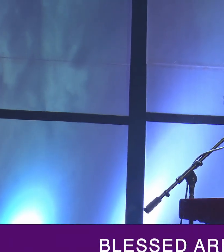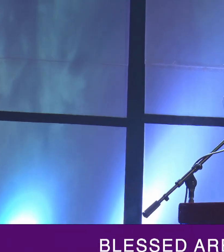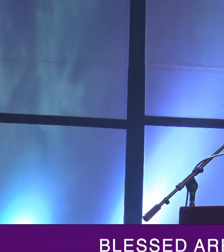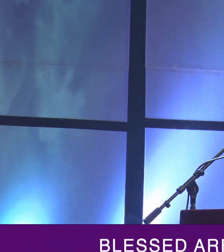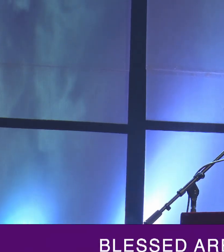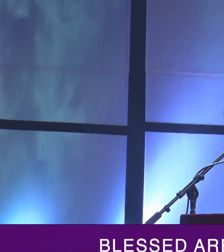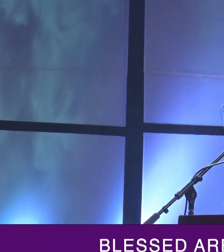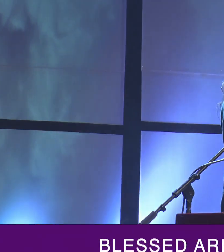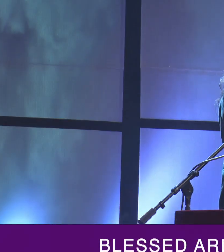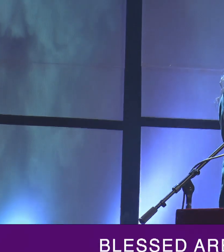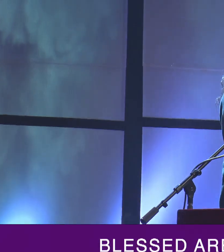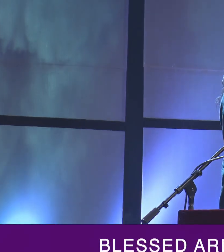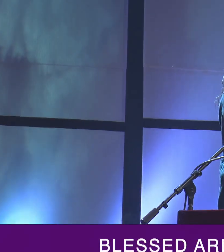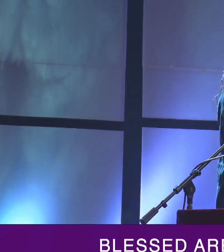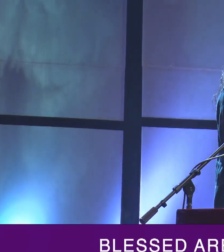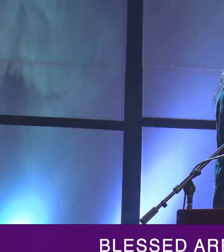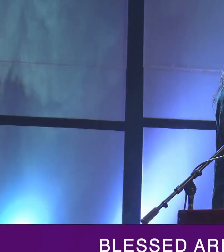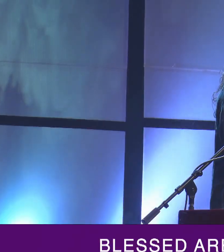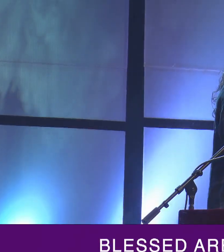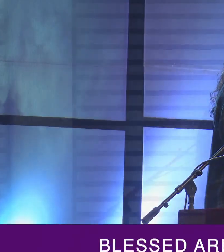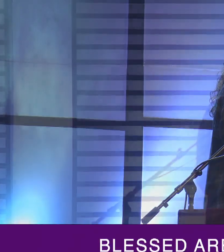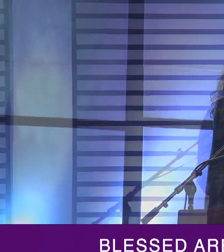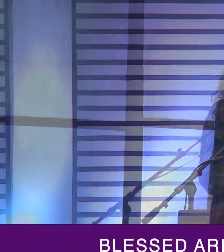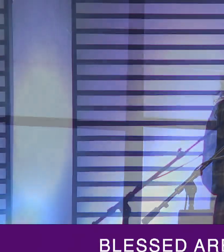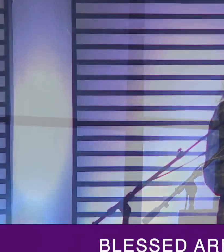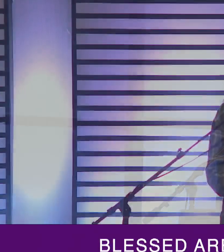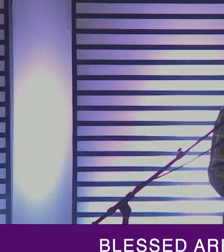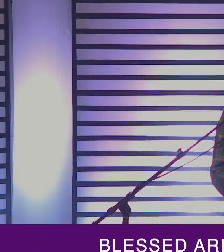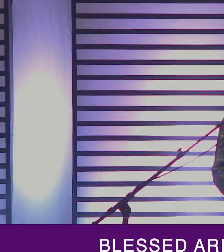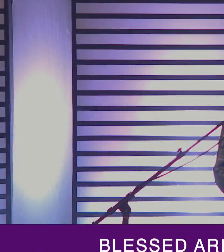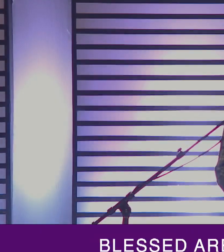Blessed are the tears of all the